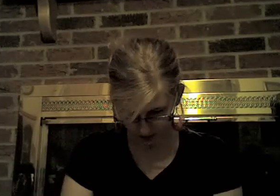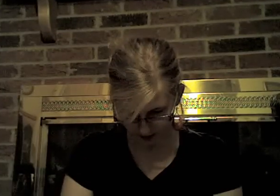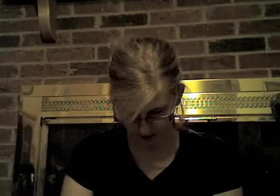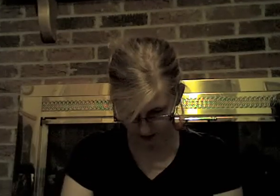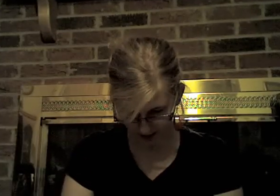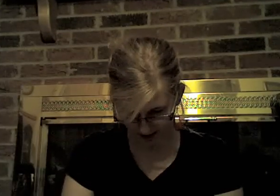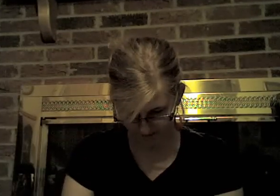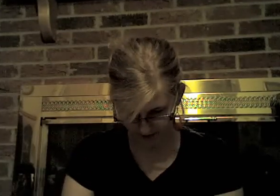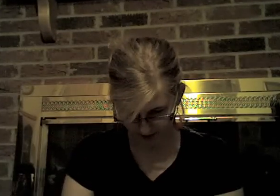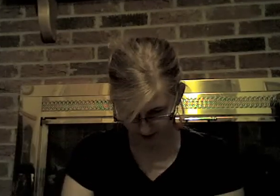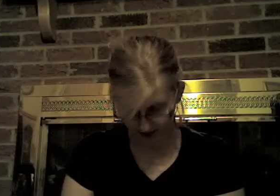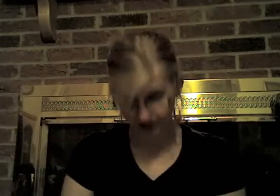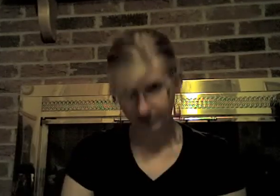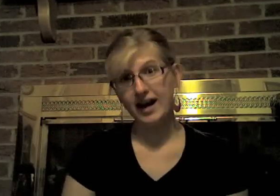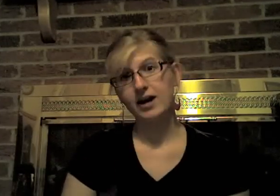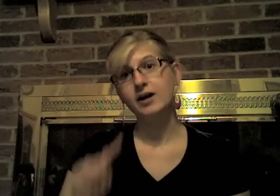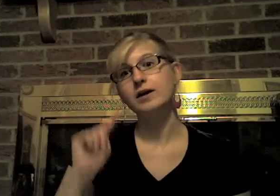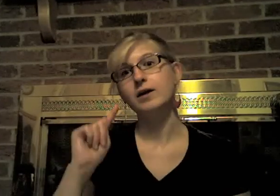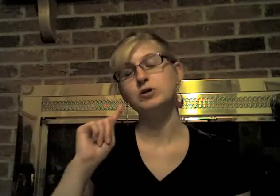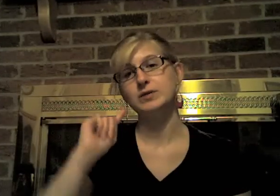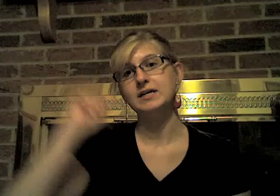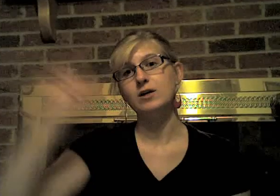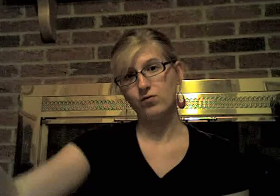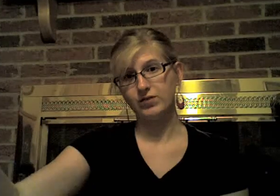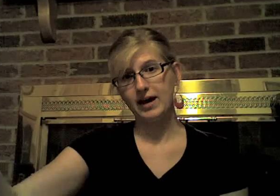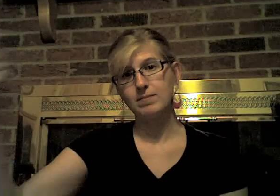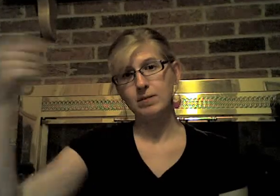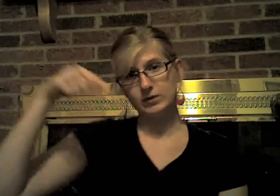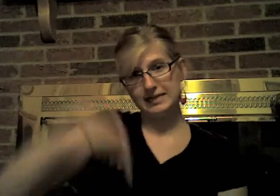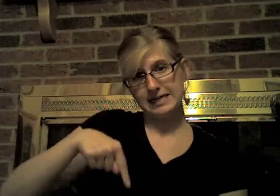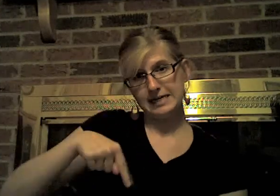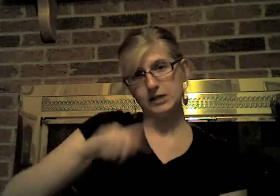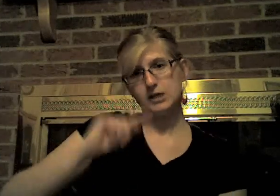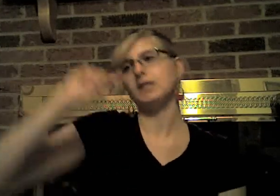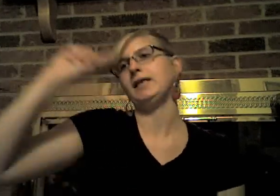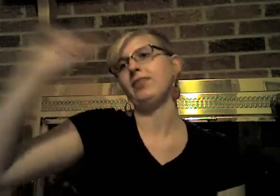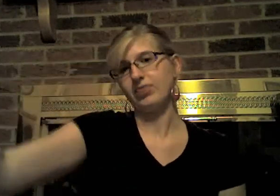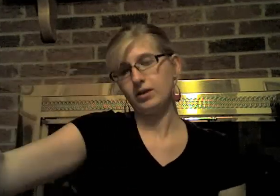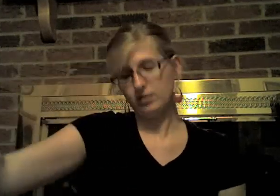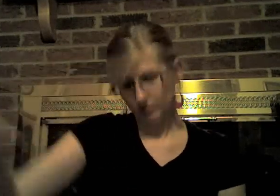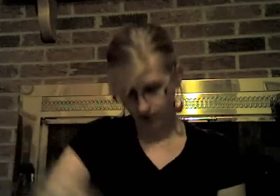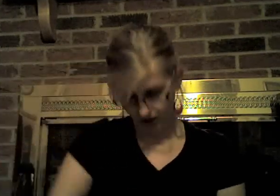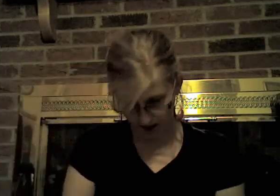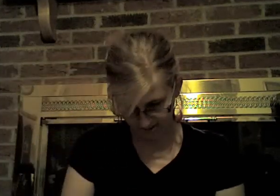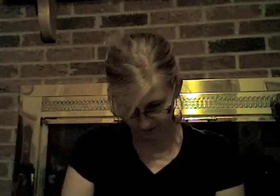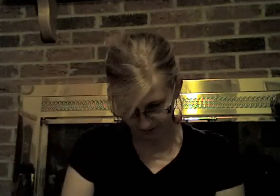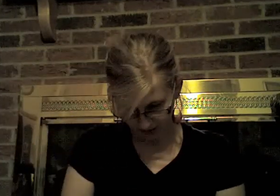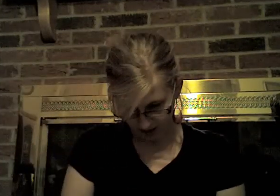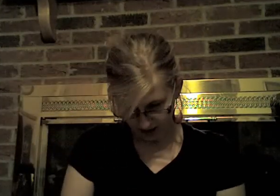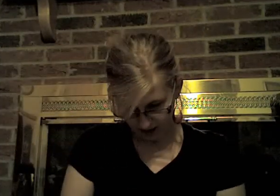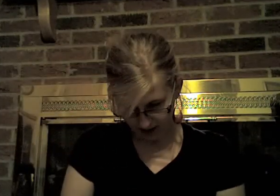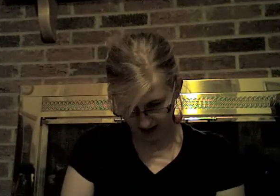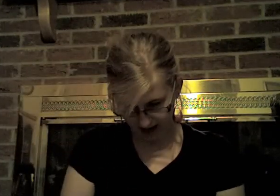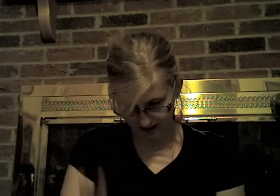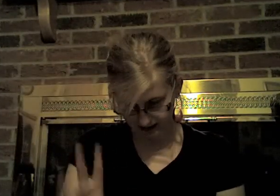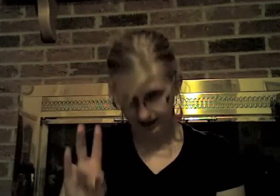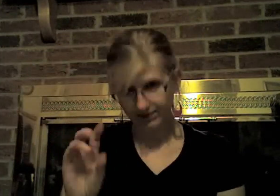Then you have there, which we did over there. Remember we did here and then, okay. Then